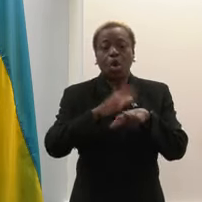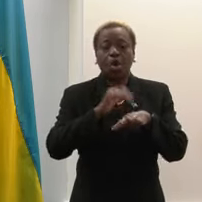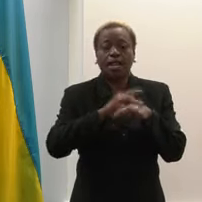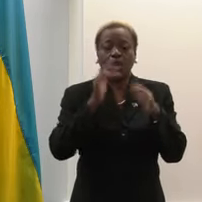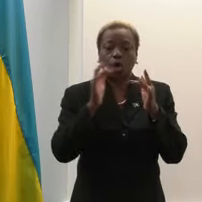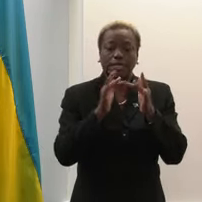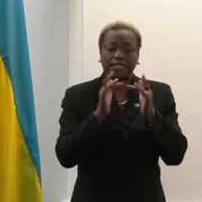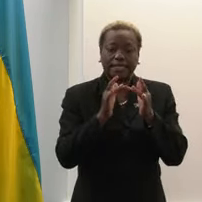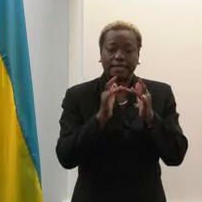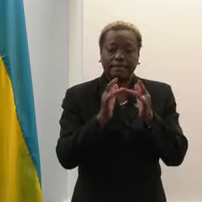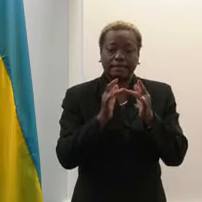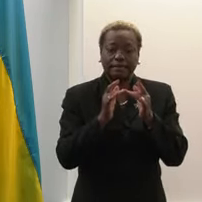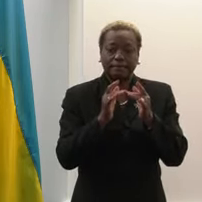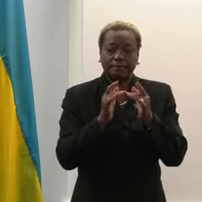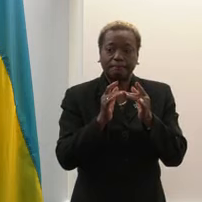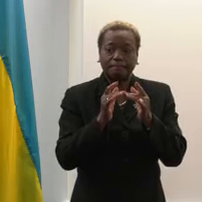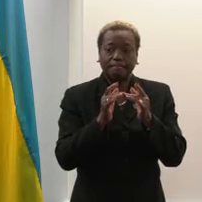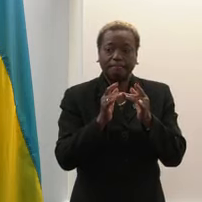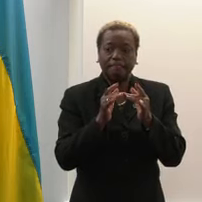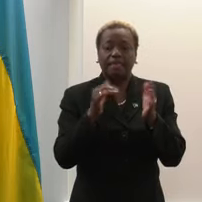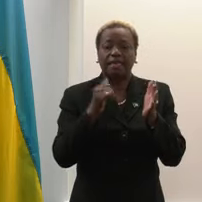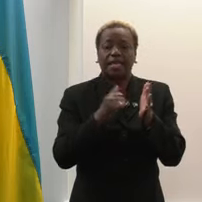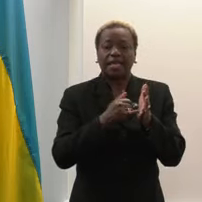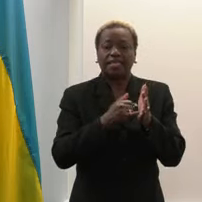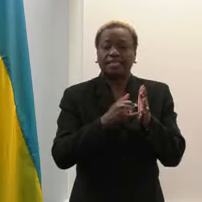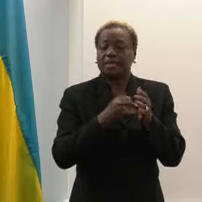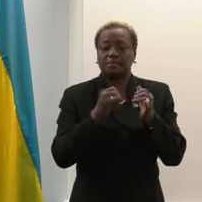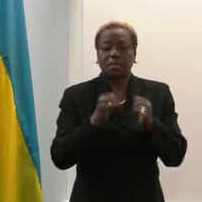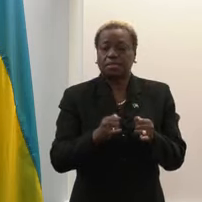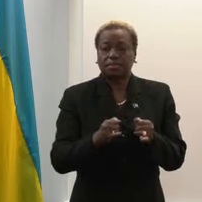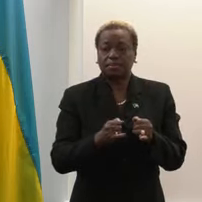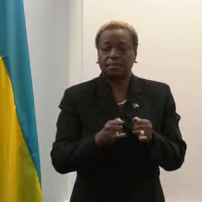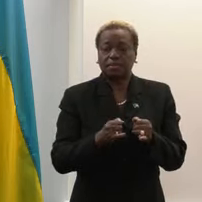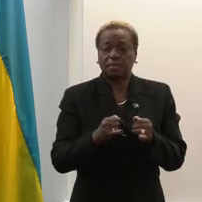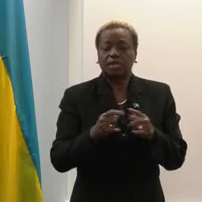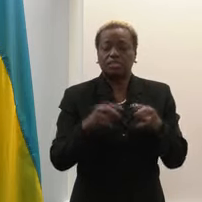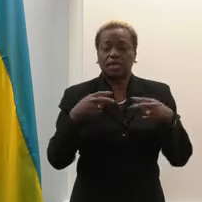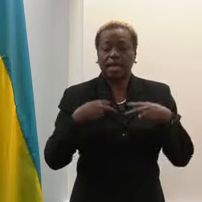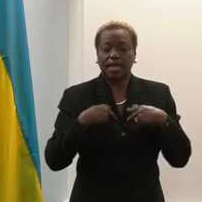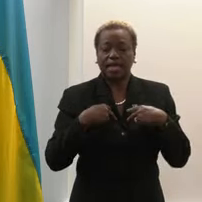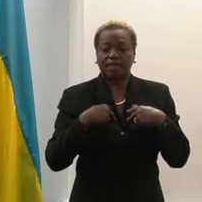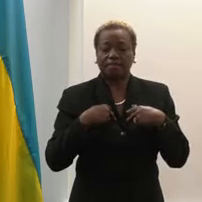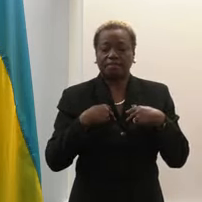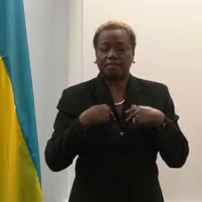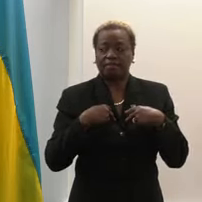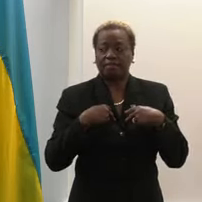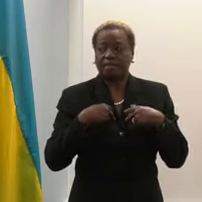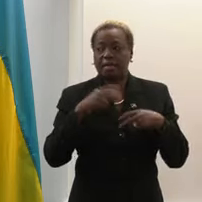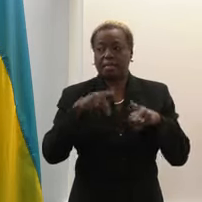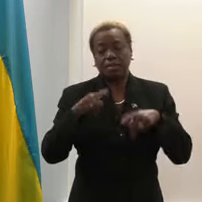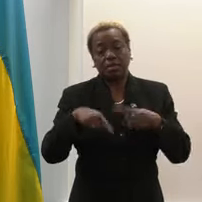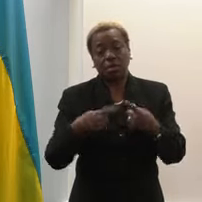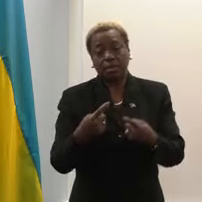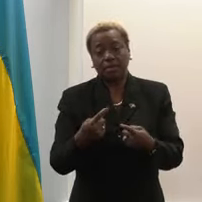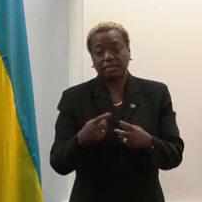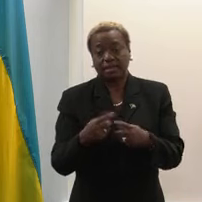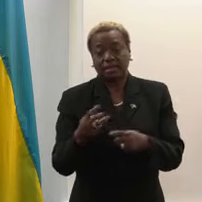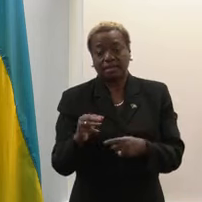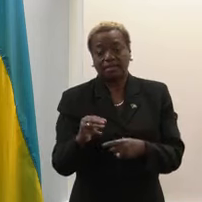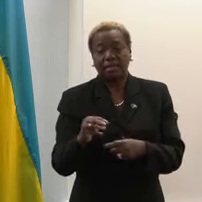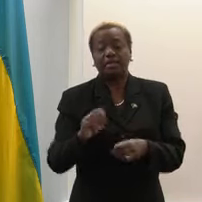contact. I think it's almost impossible to actually have, you know, patrols, and we ask them